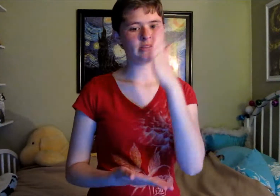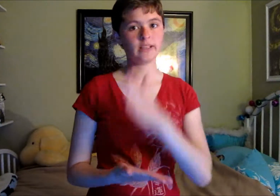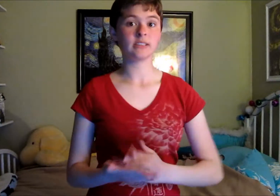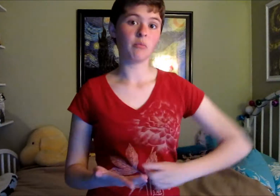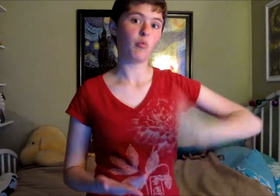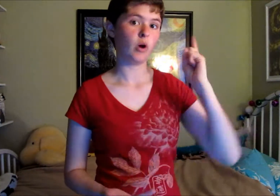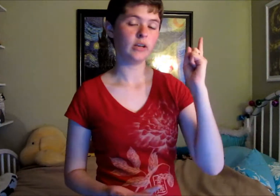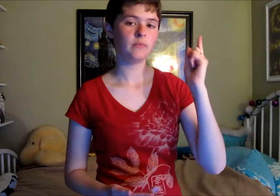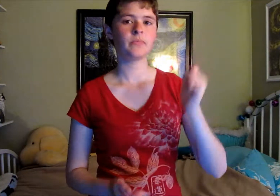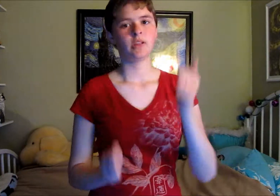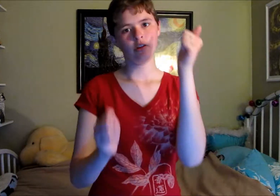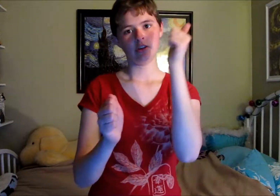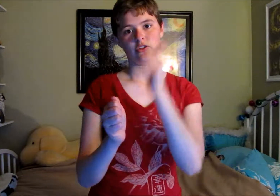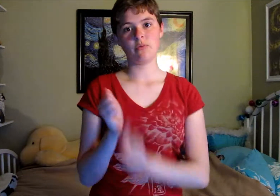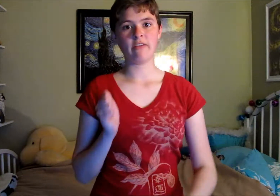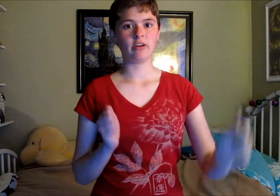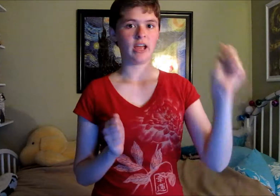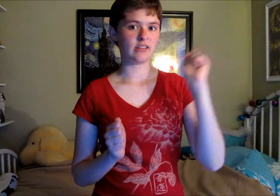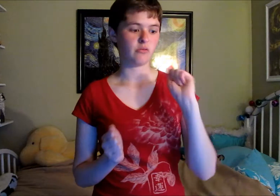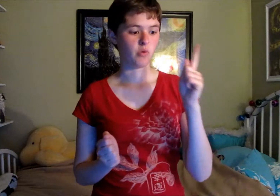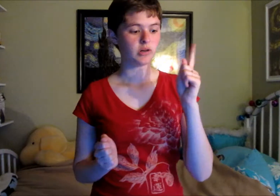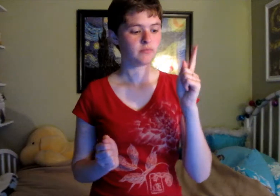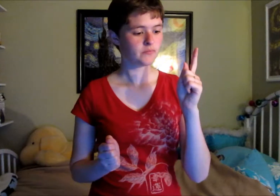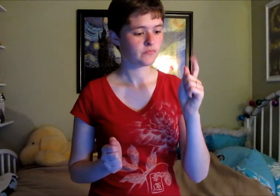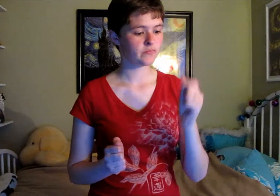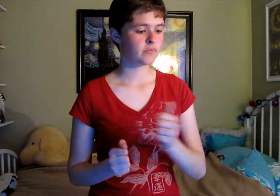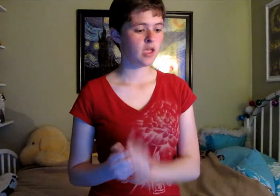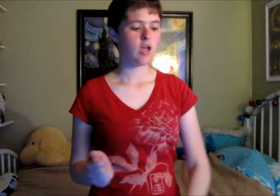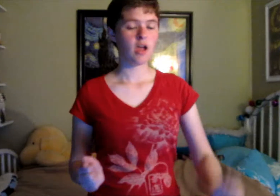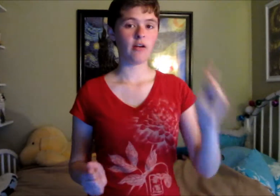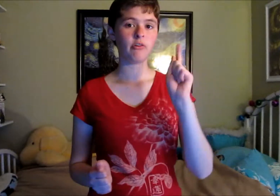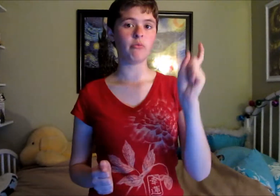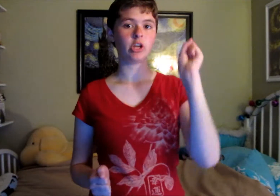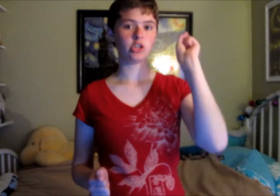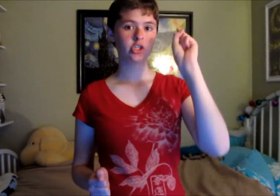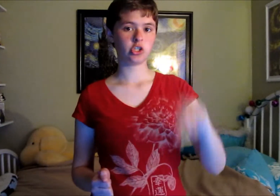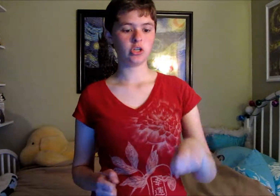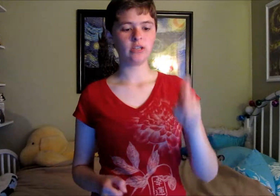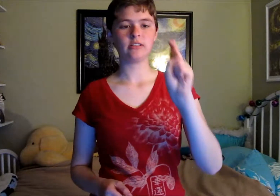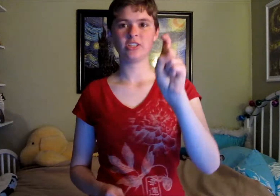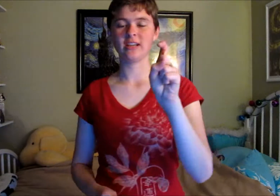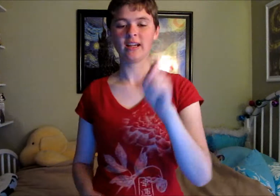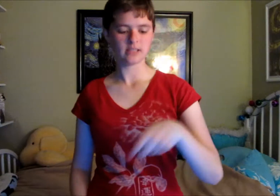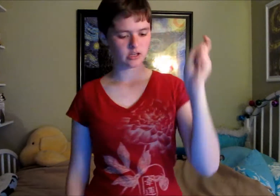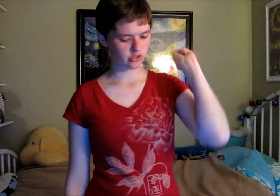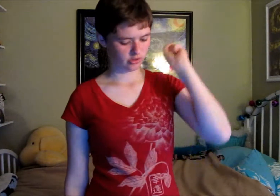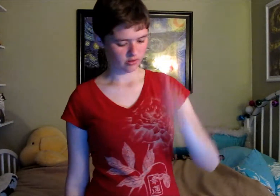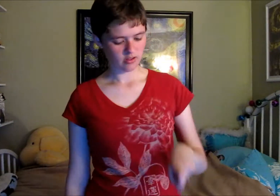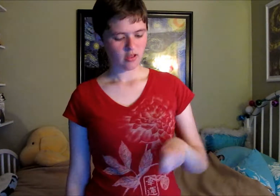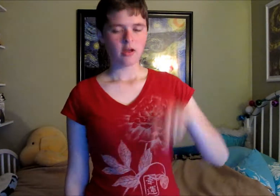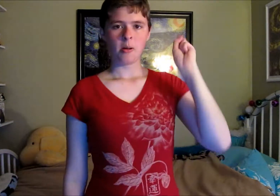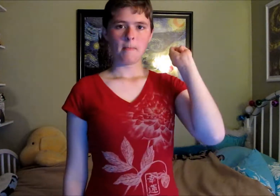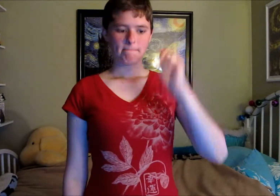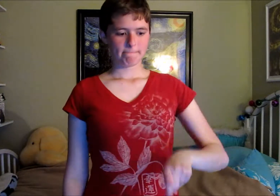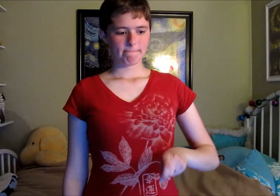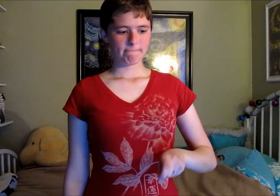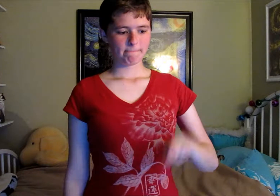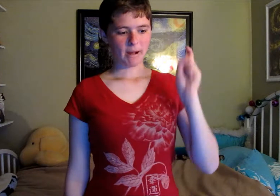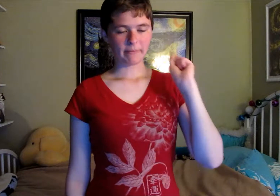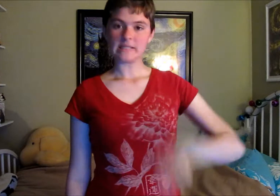like someone. You just do every and then one. Everyone should is just X hand. You're going to pop it